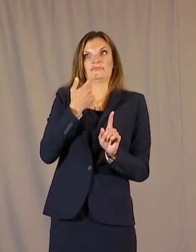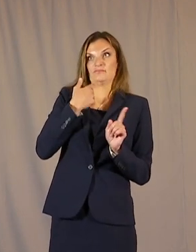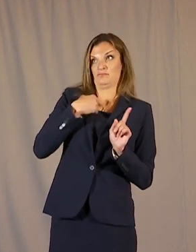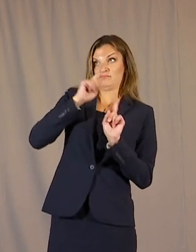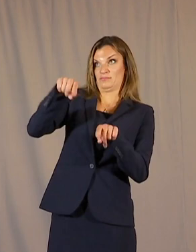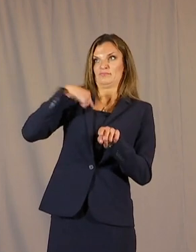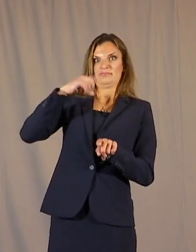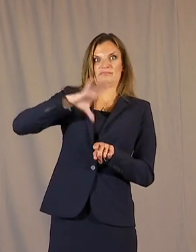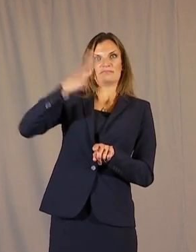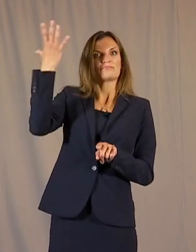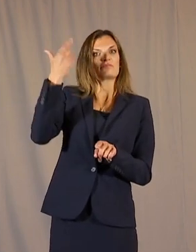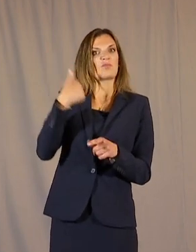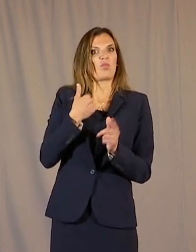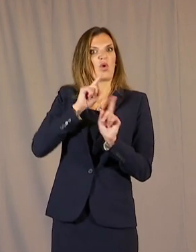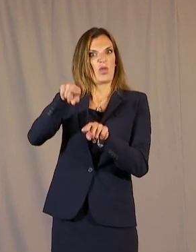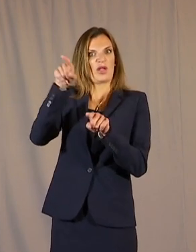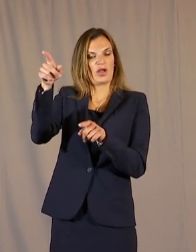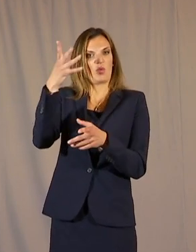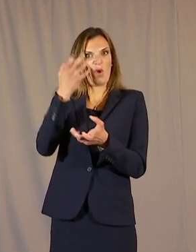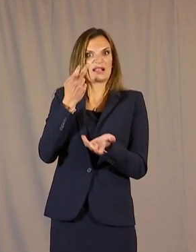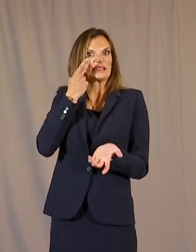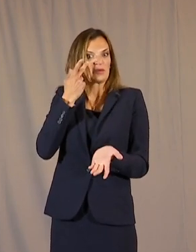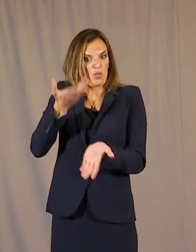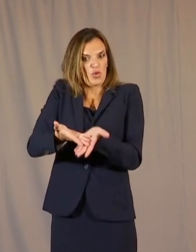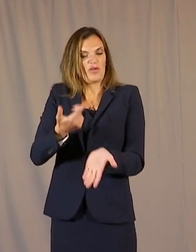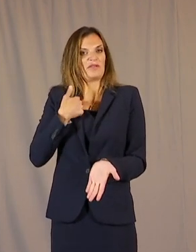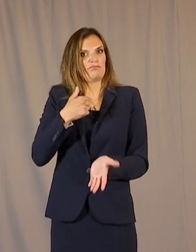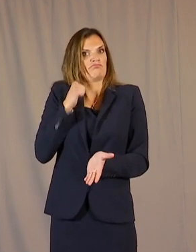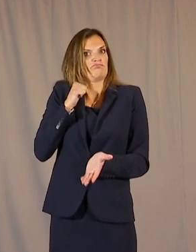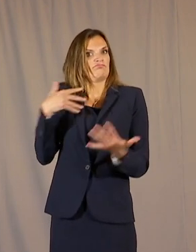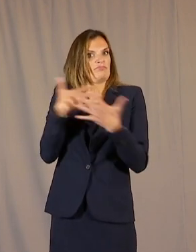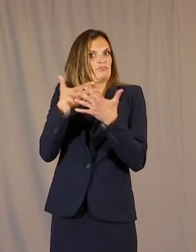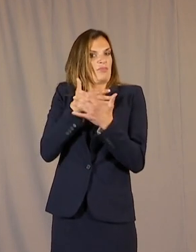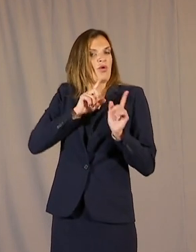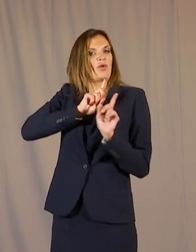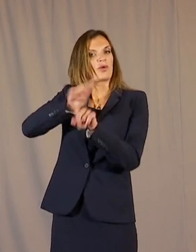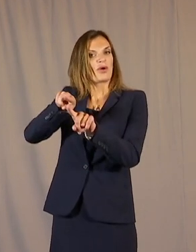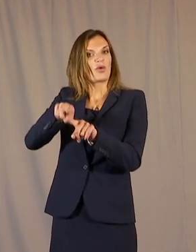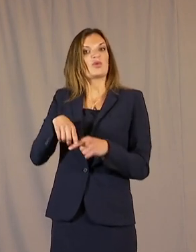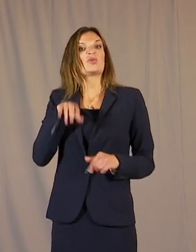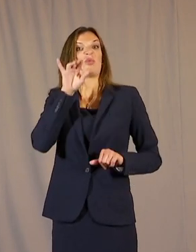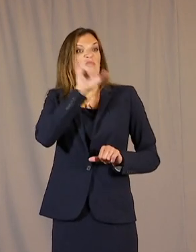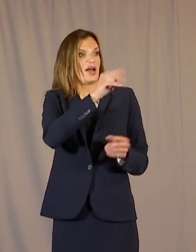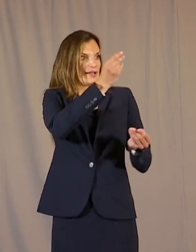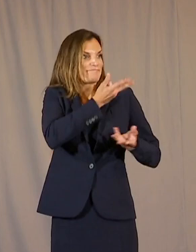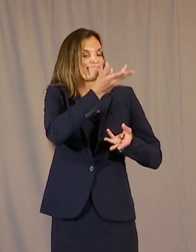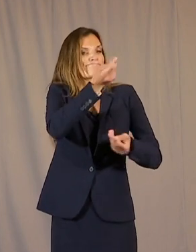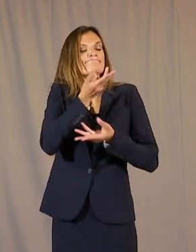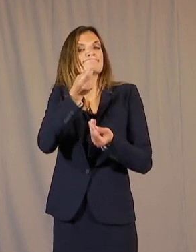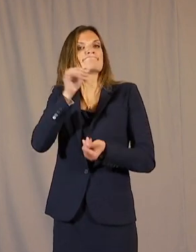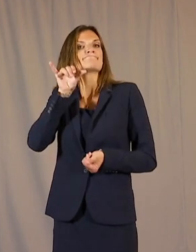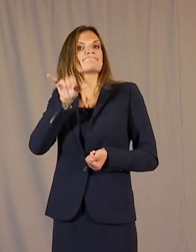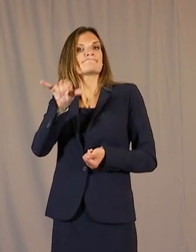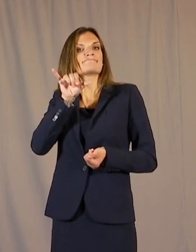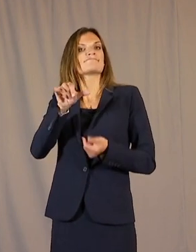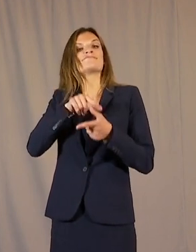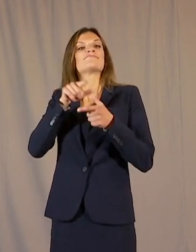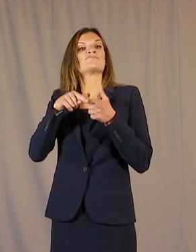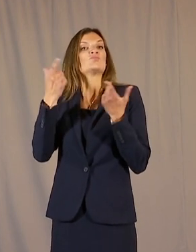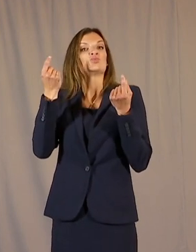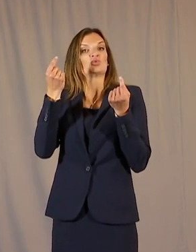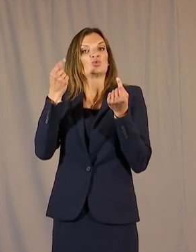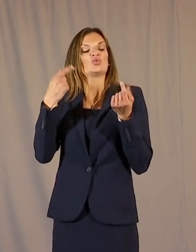to receive those services that we need. So very clearly hearing about those type of barriers and putting out the message